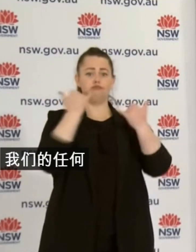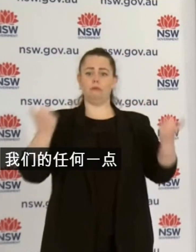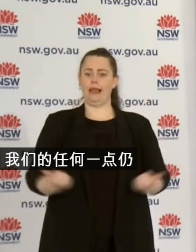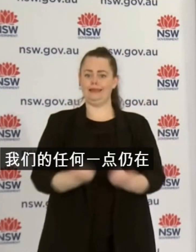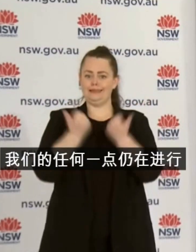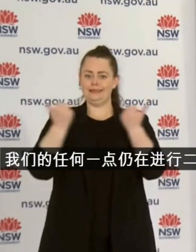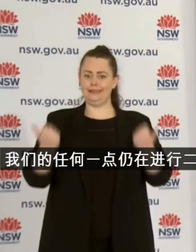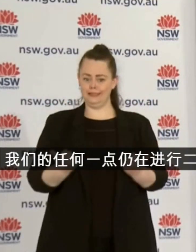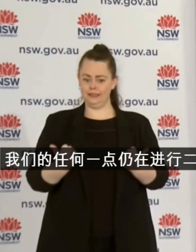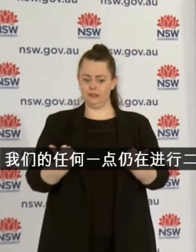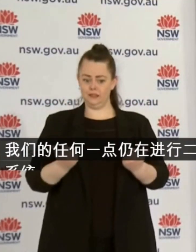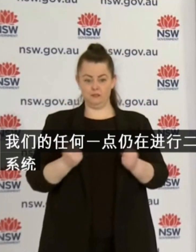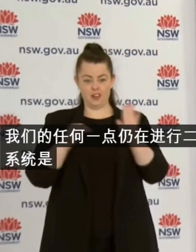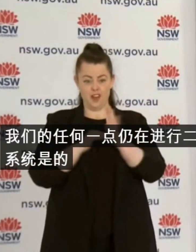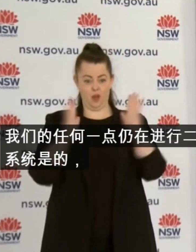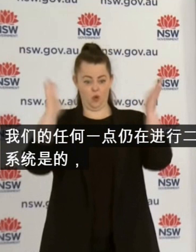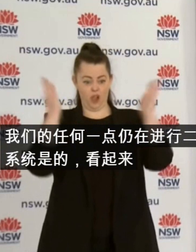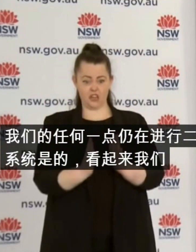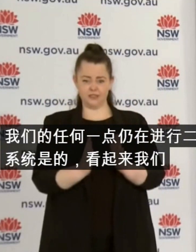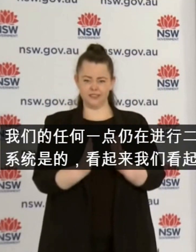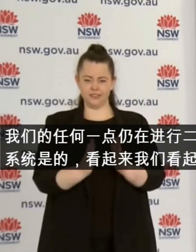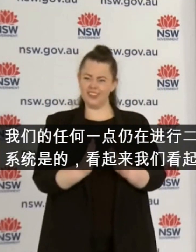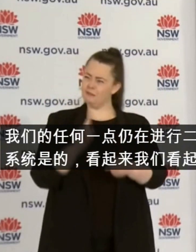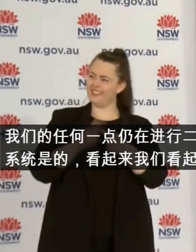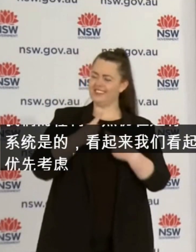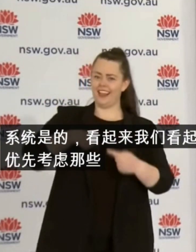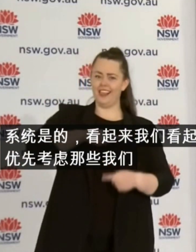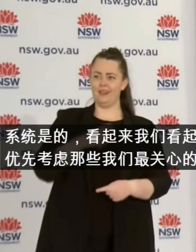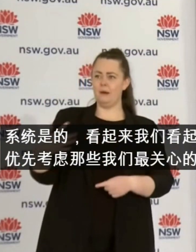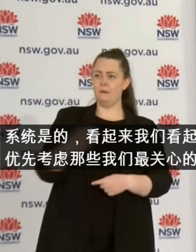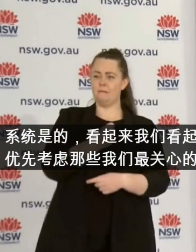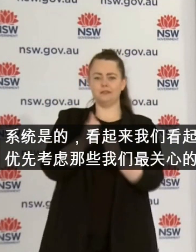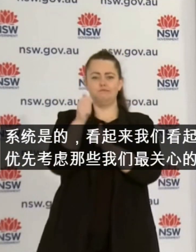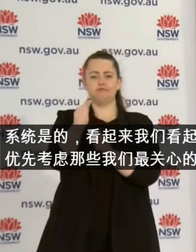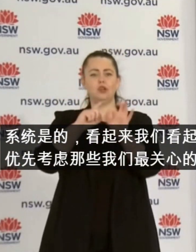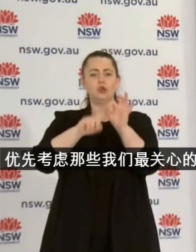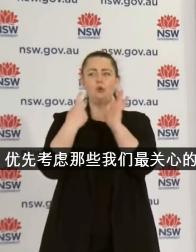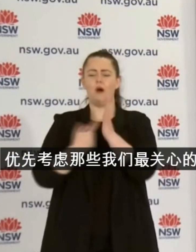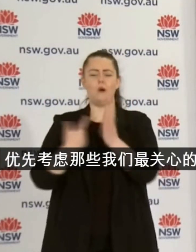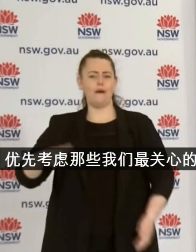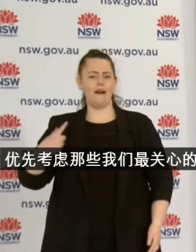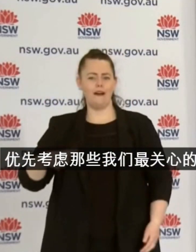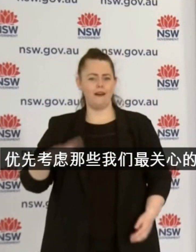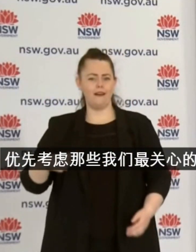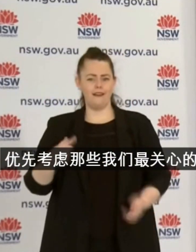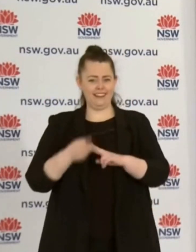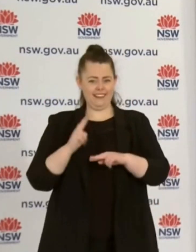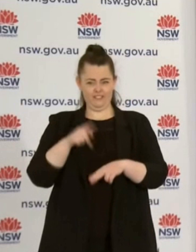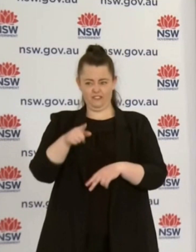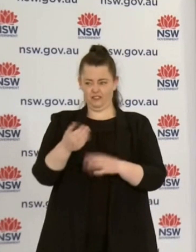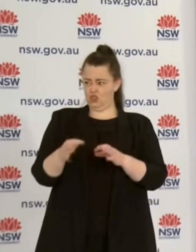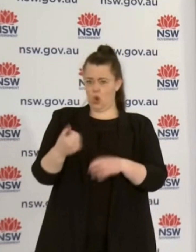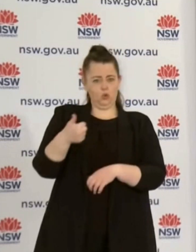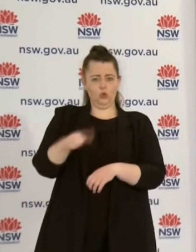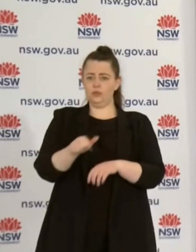us still doing the QR code check-in system? Yeah, look, we are prioritising contact tracing to those areas that we are